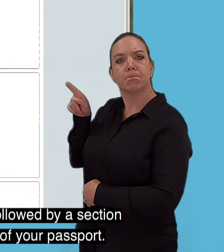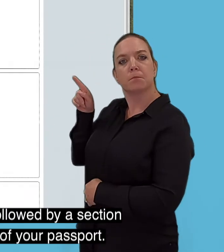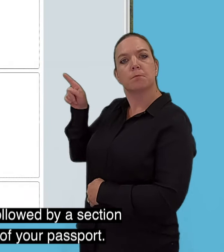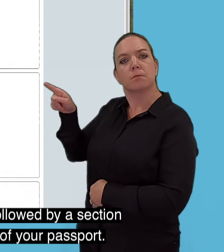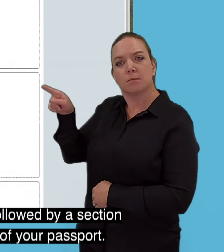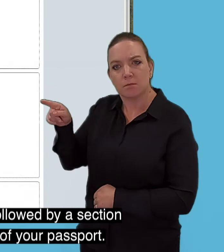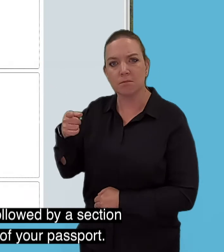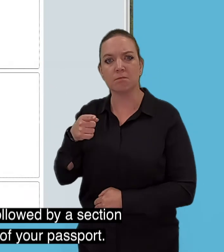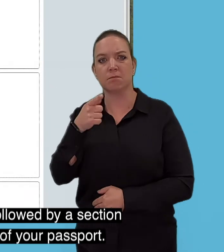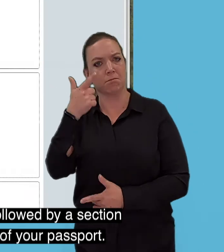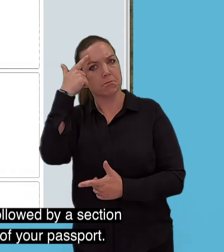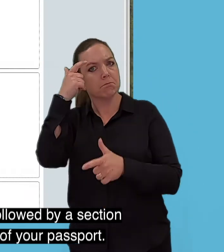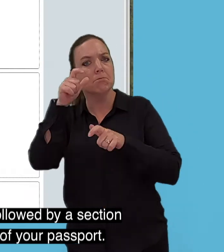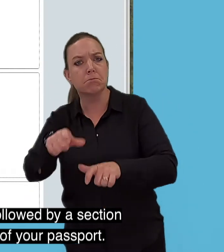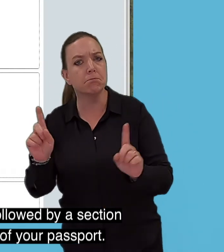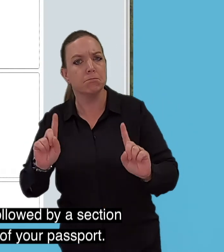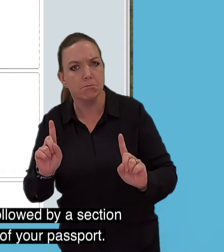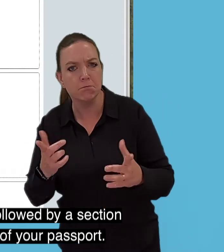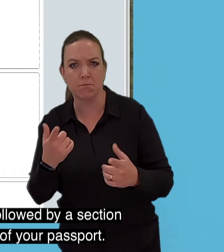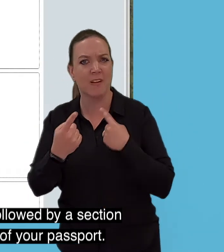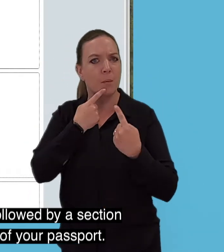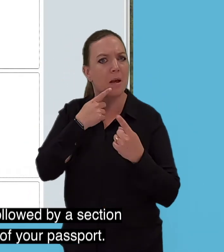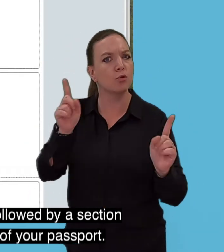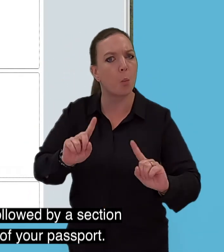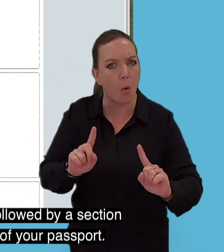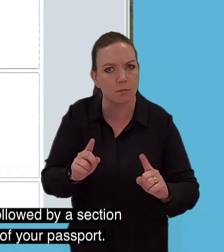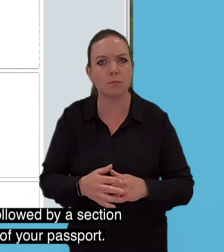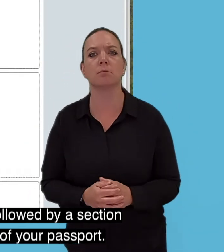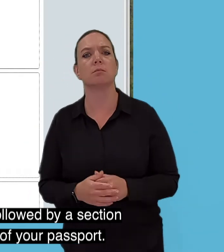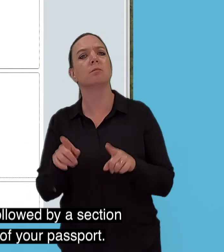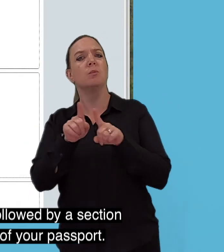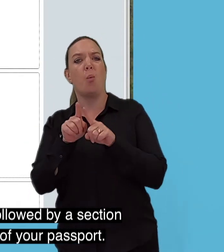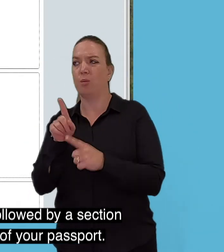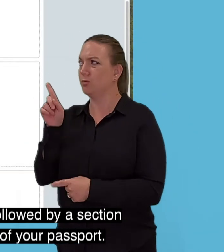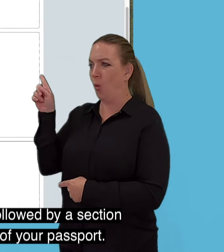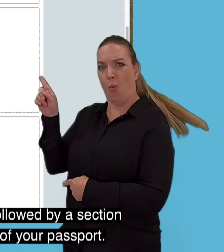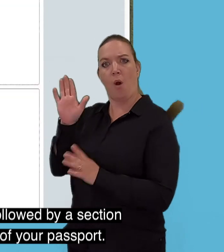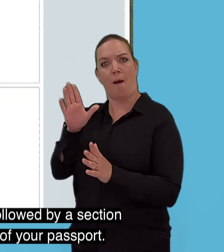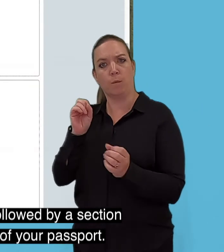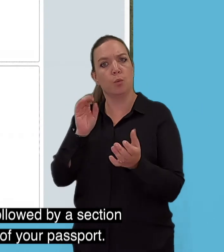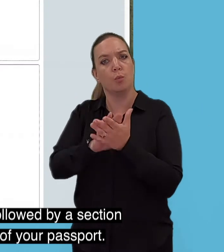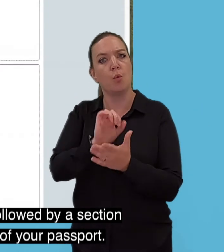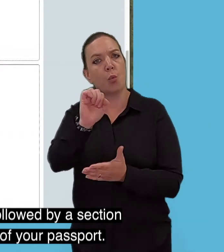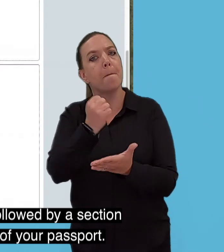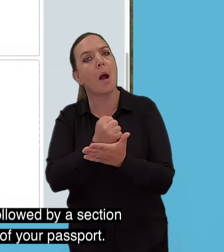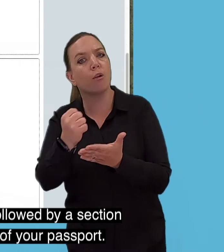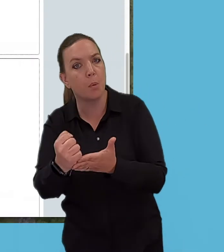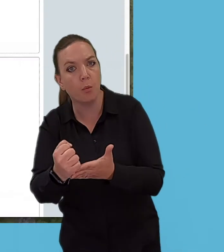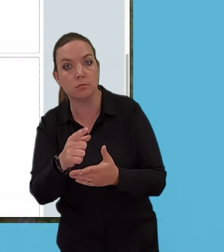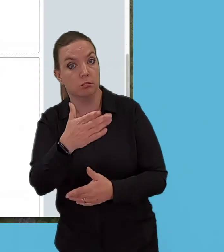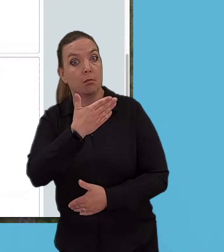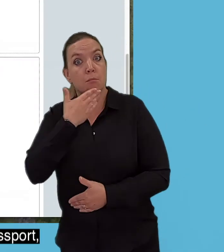Further down the page, there is a section on residential details, followed by a section which will prompt you to put in details of your